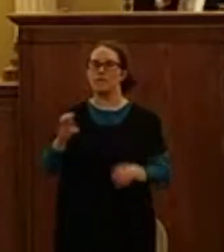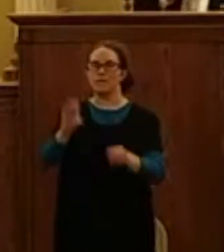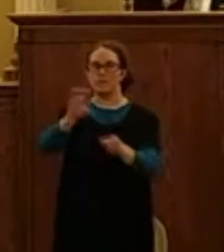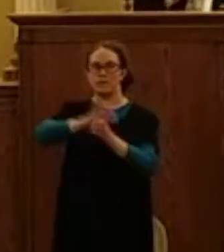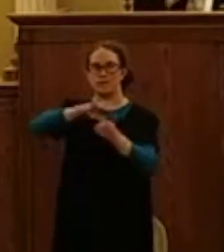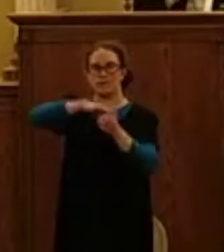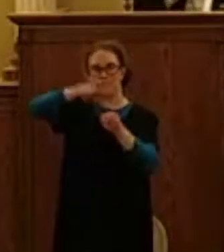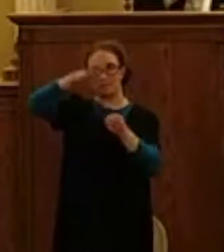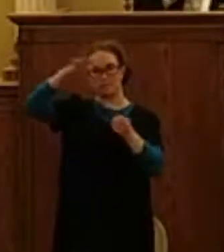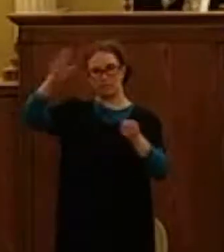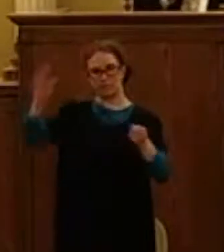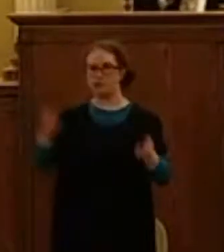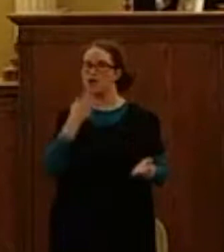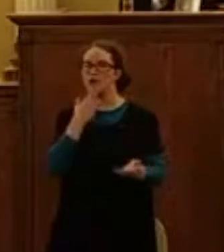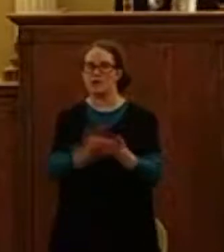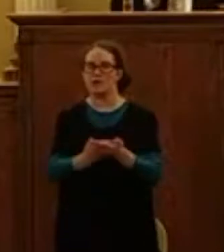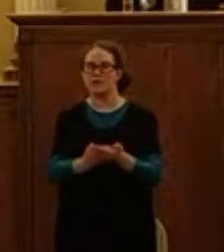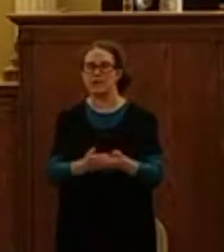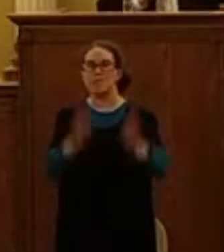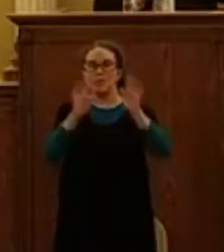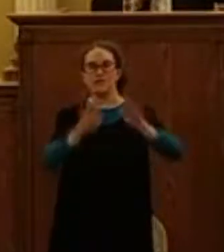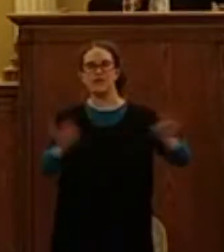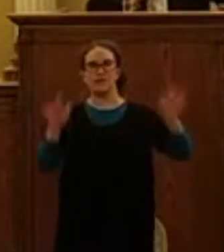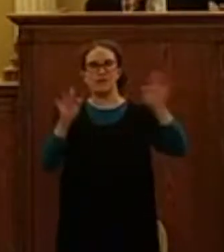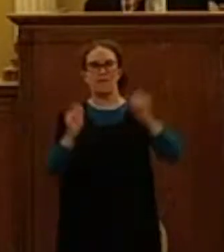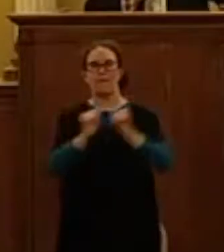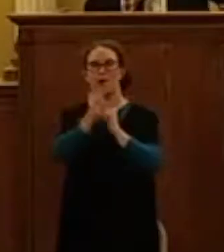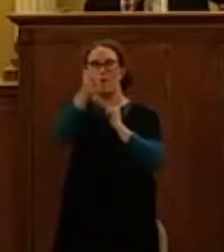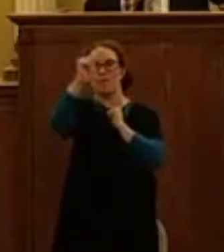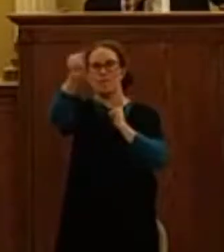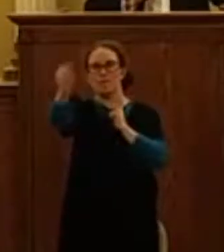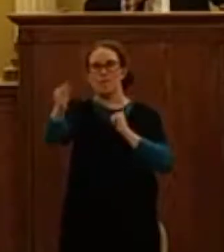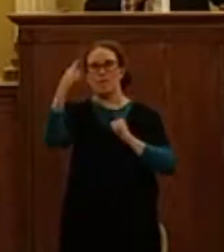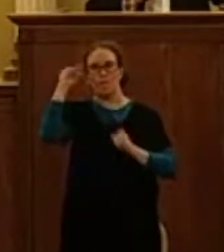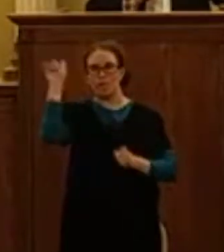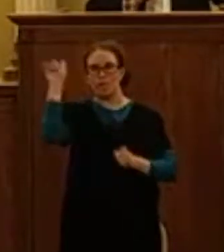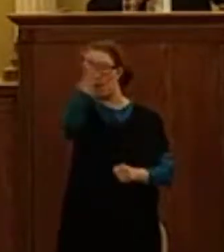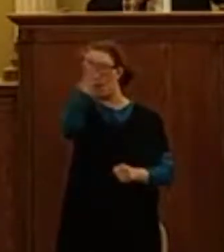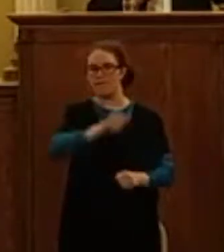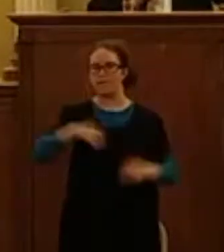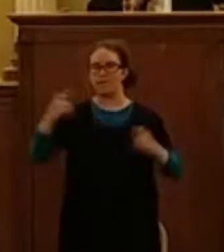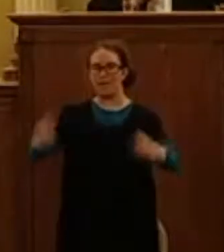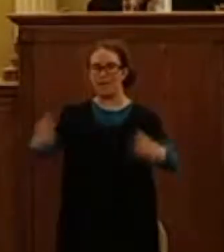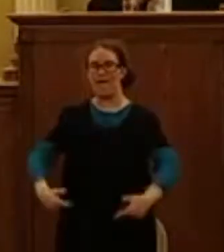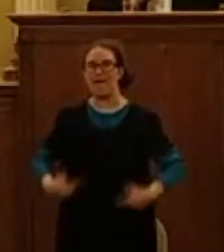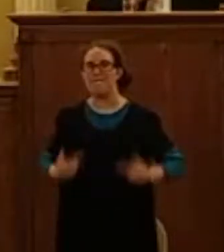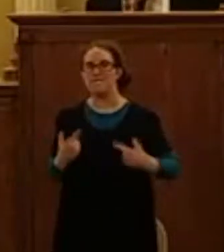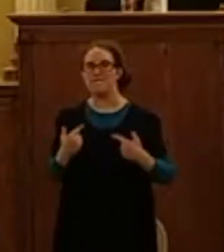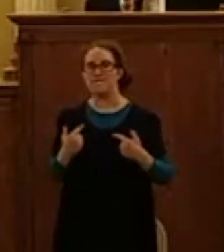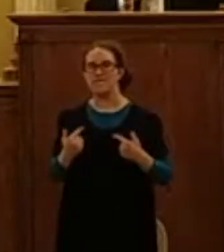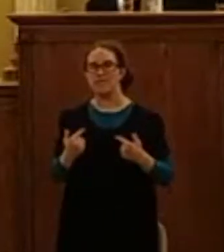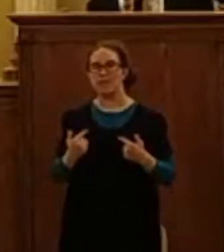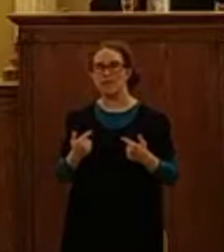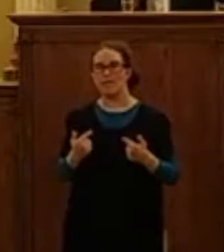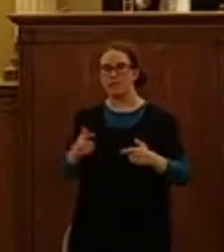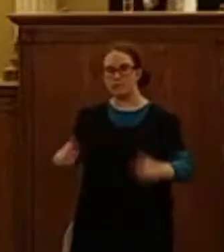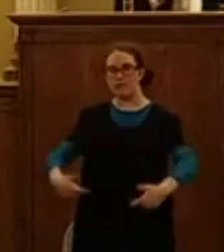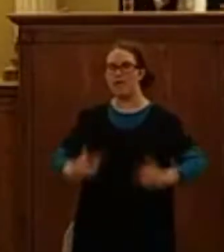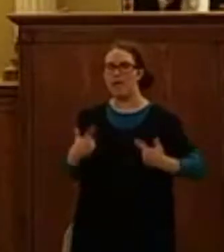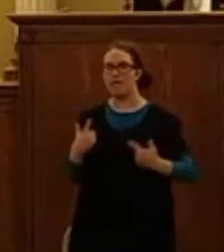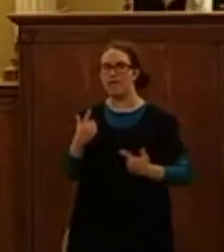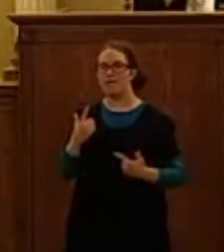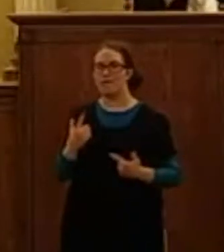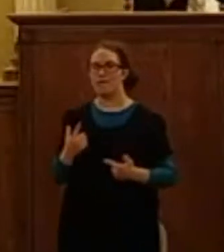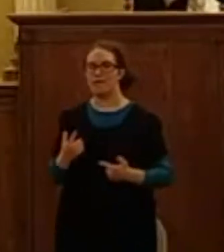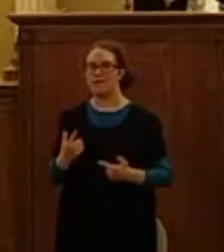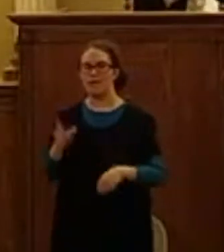my cup runneth over. Surely goodness and mercy shall follow me all the days of my life. Yes. And I